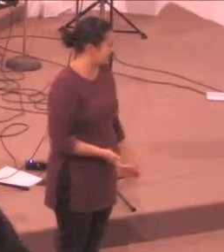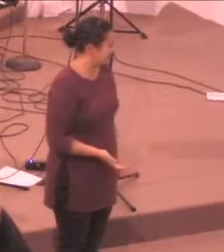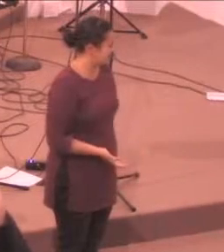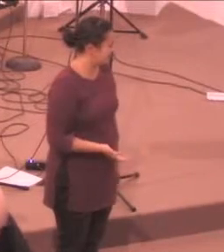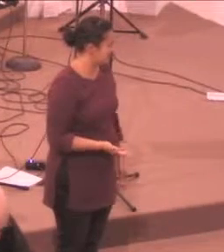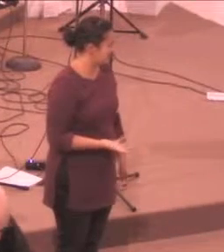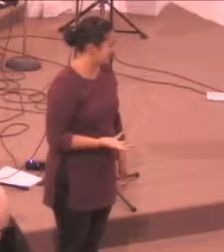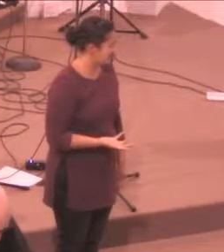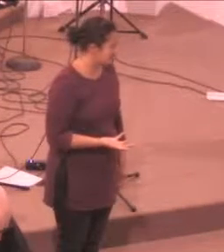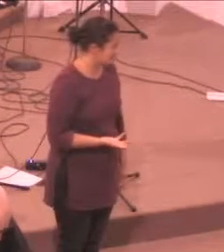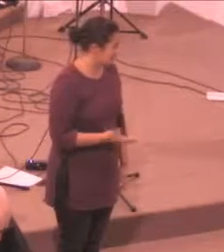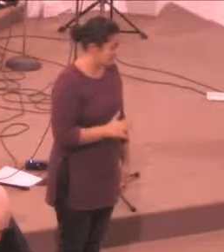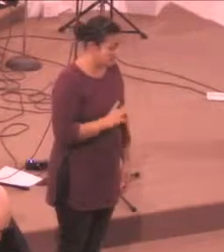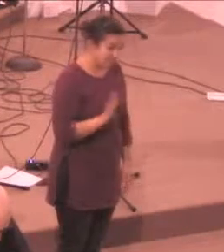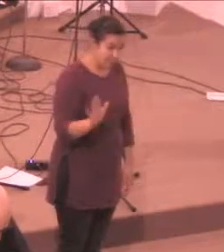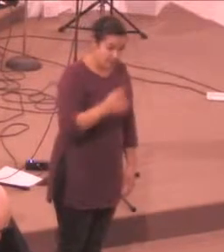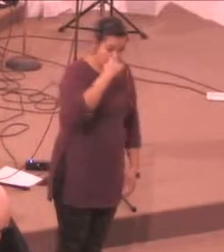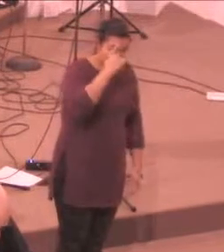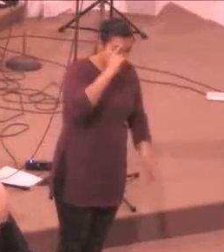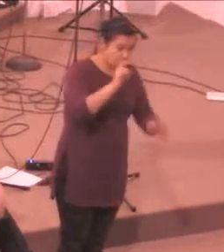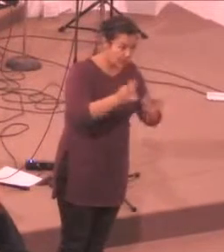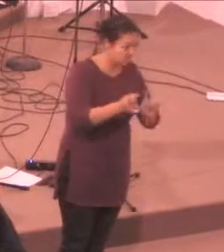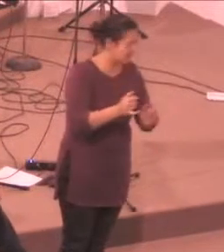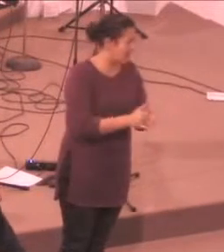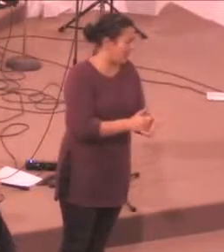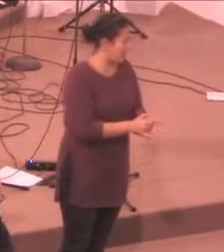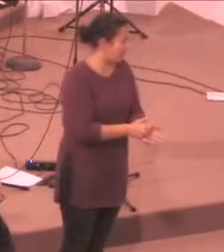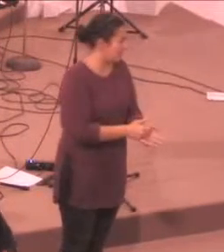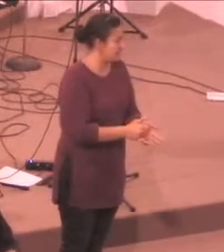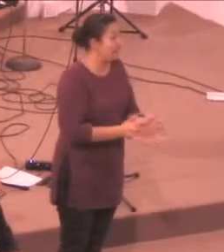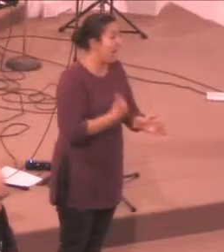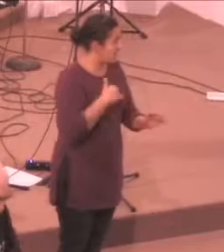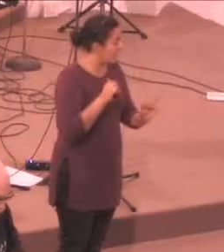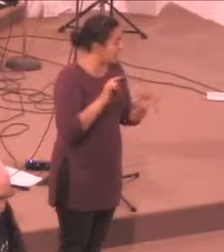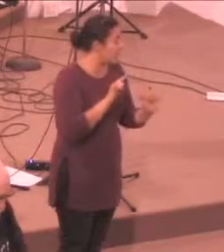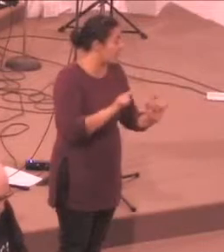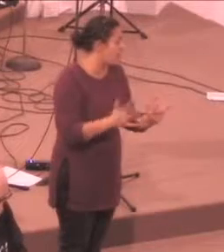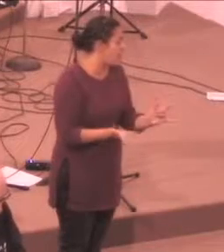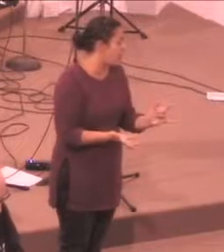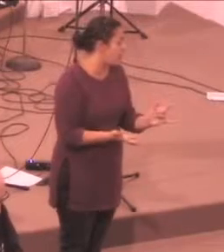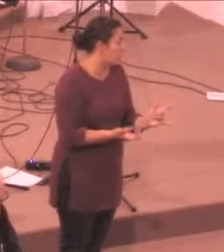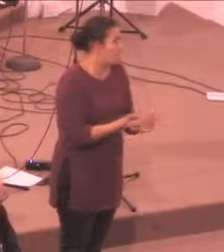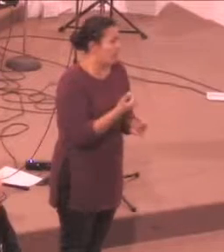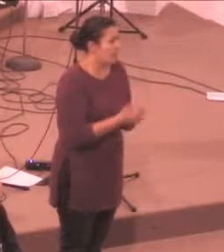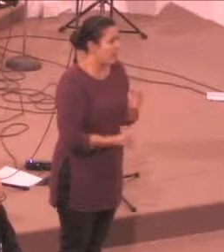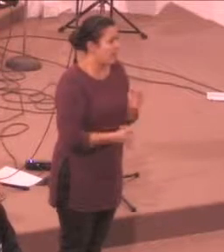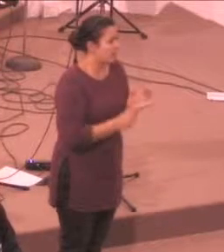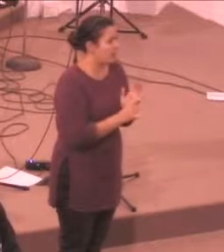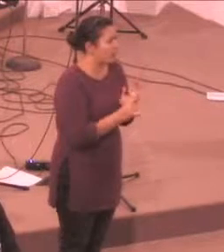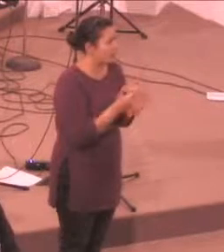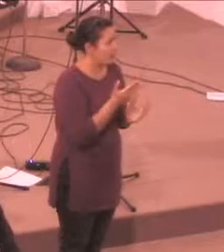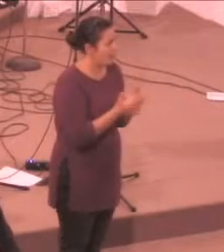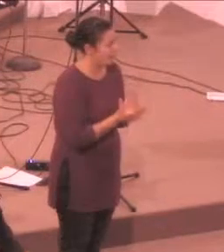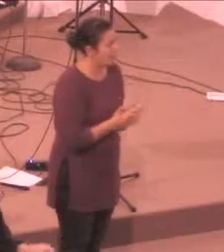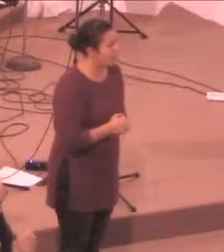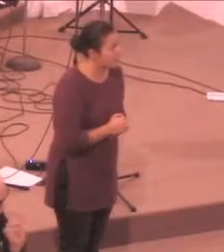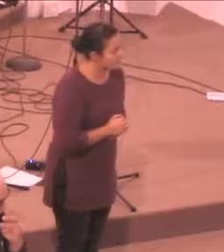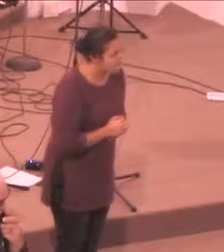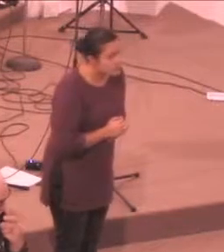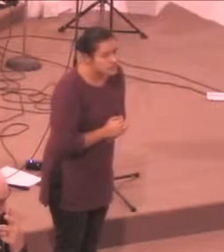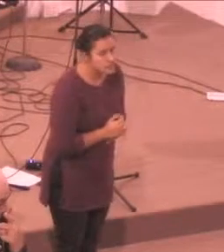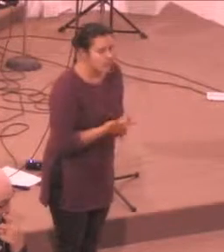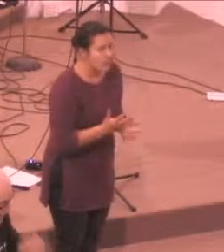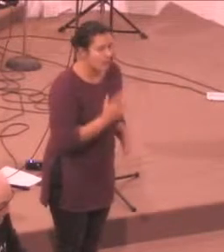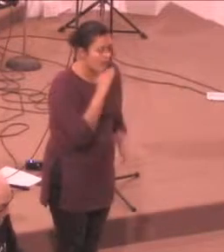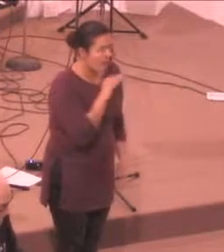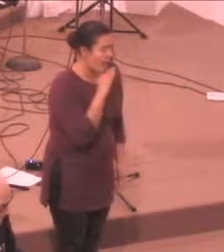Man. Just love on people. Last scripture, maybe. Hebrews. I'm throwing that out there every now so I don't